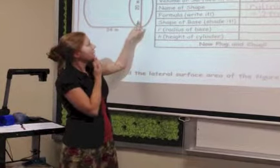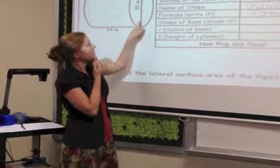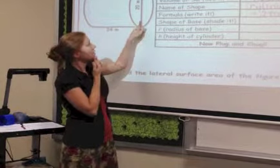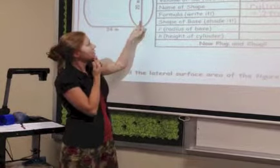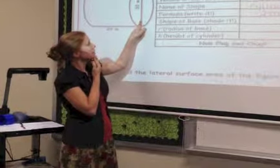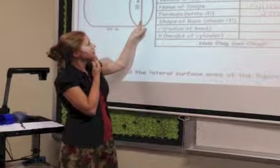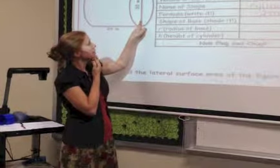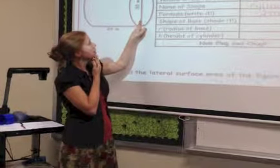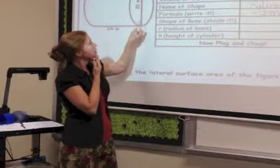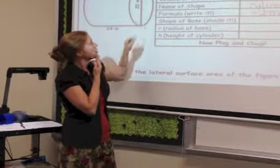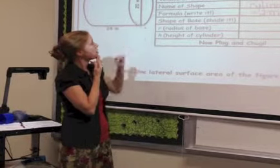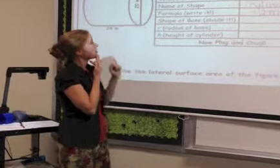it.